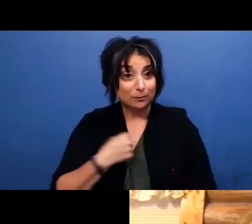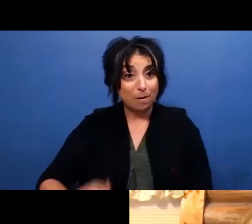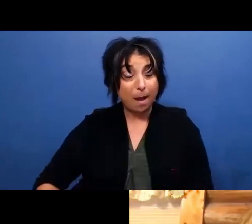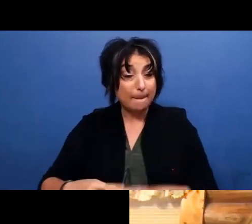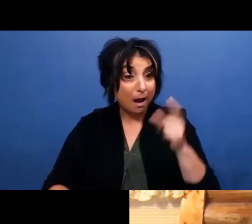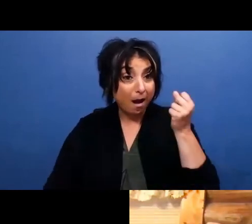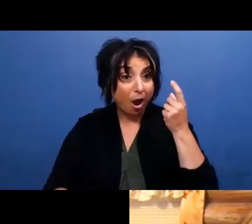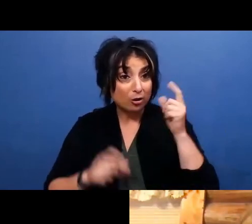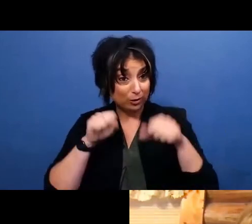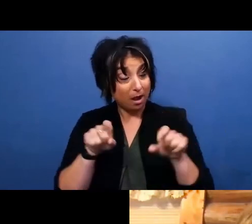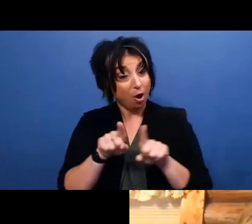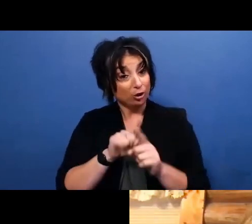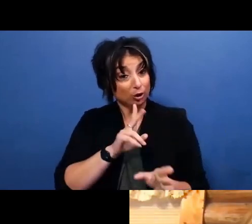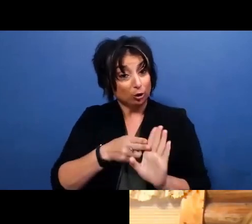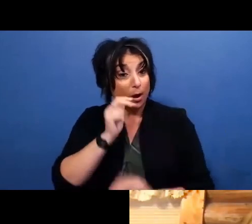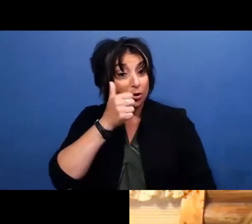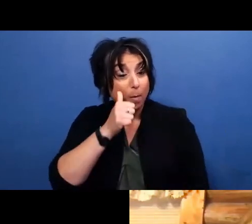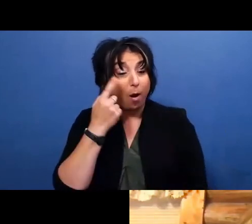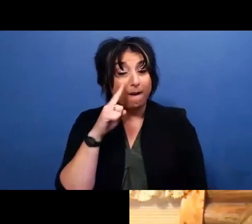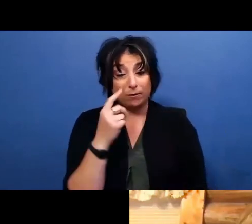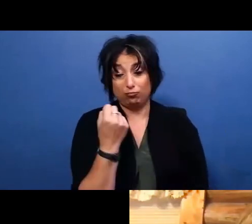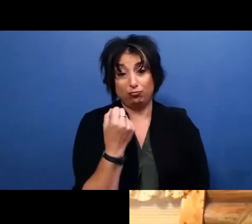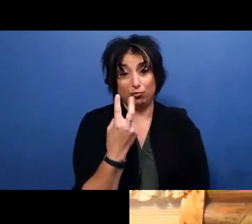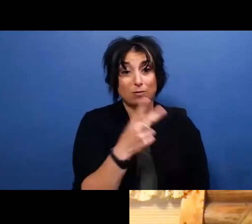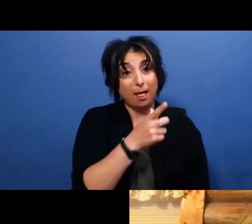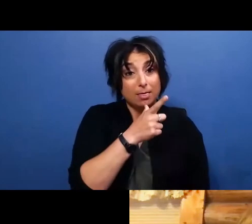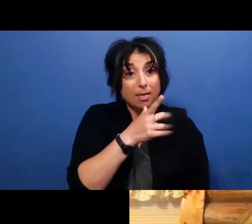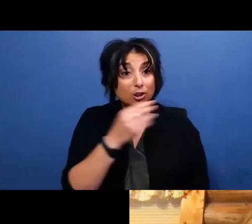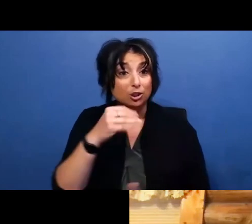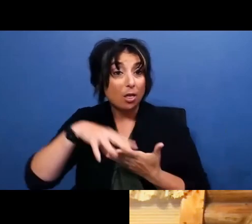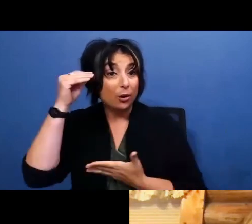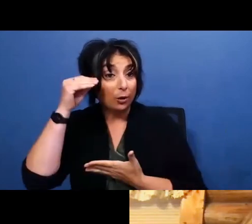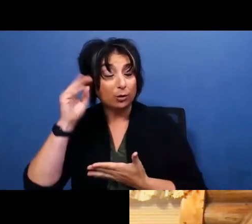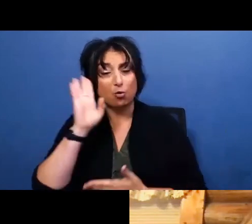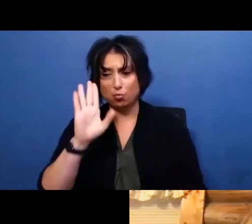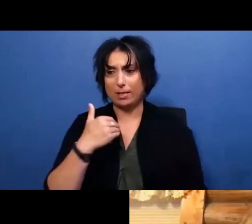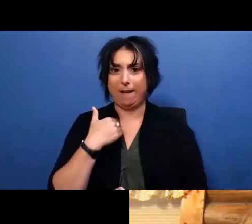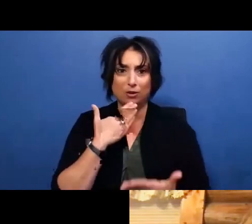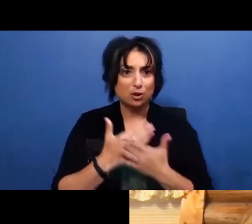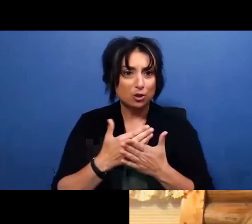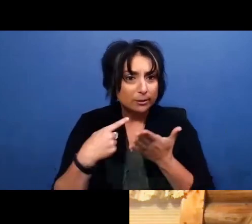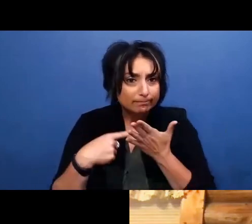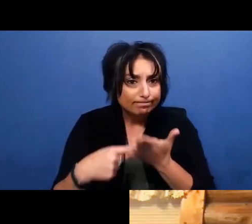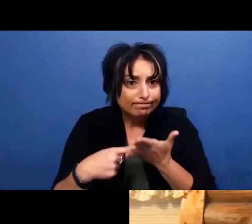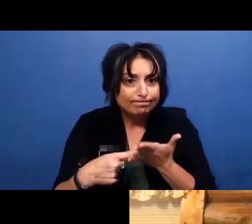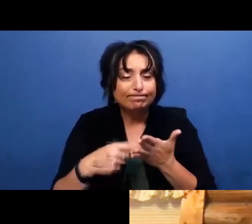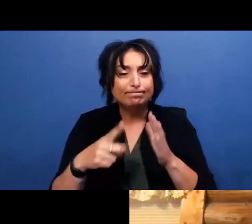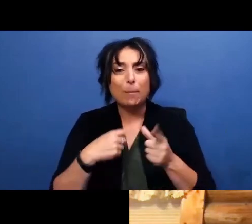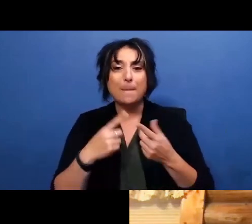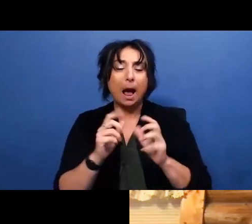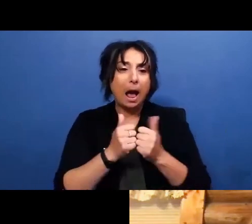tomorrow at noon for our Lunch and Learn. We'll be having a great discussion about the intersection of